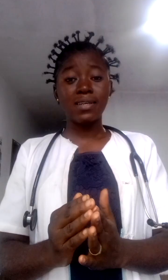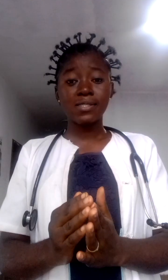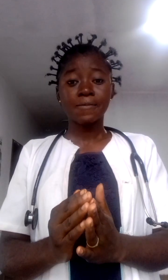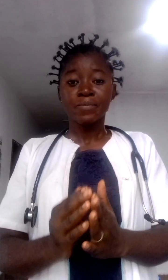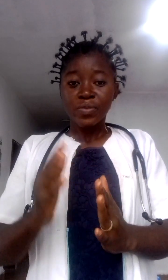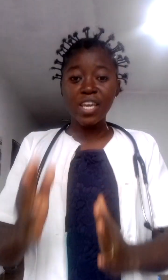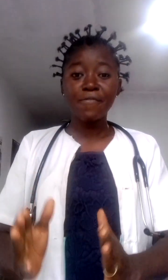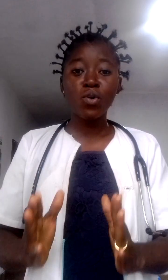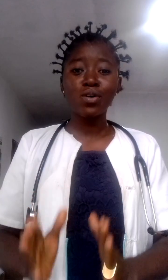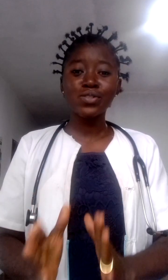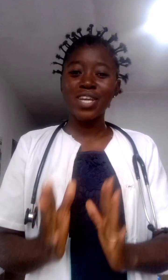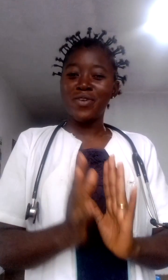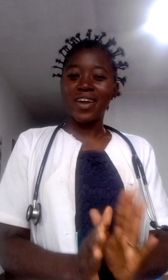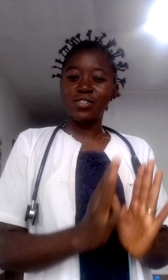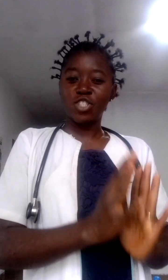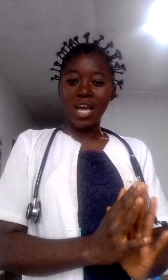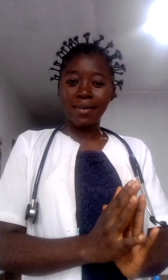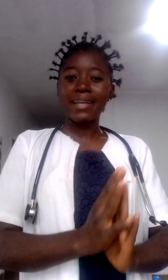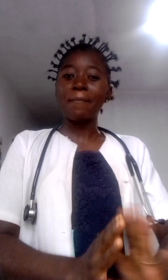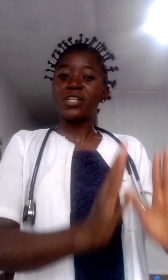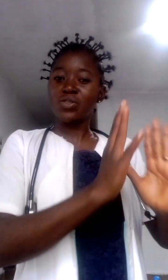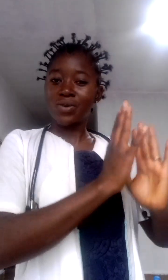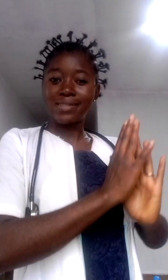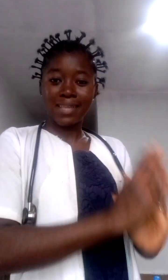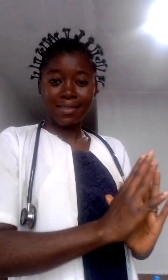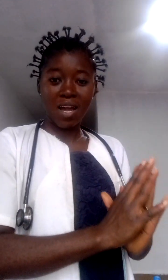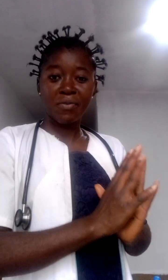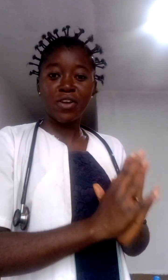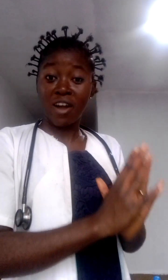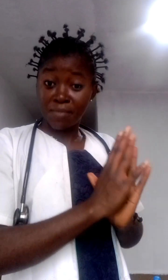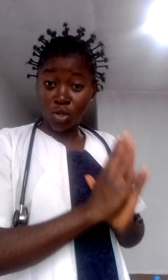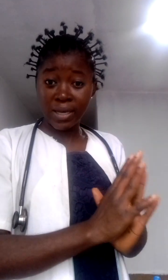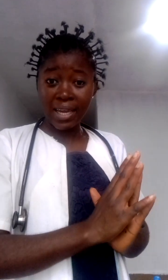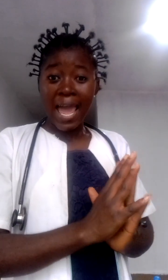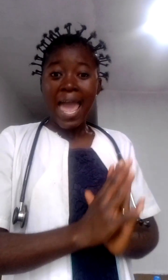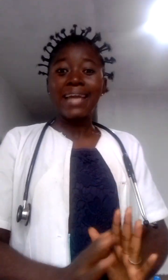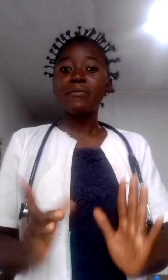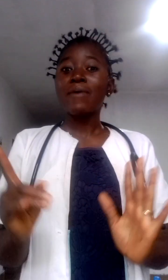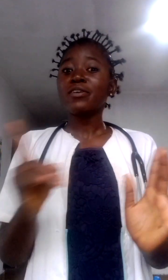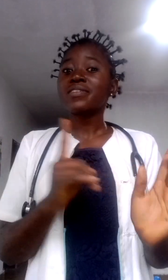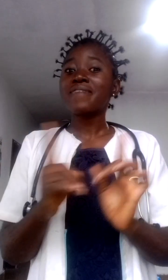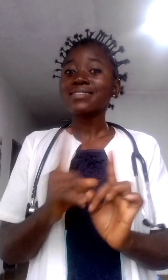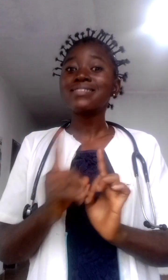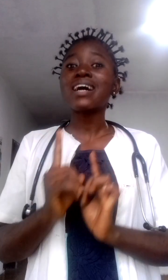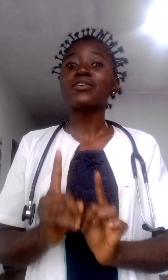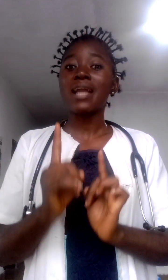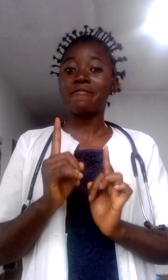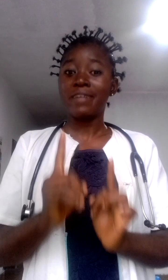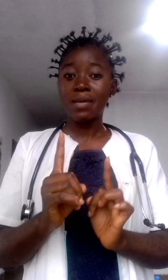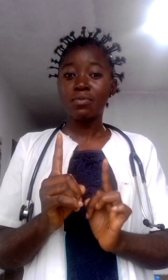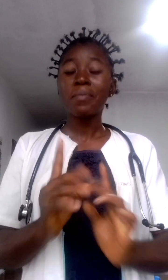is, if you go to immunize your child at a particular center where you have been doing, and then one of the vaccines are not available,